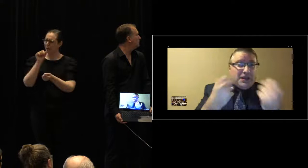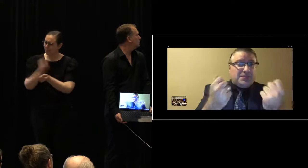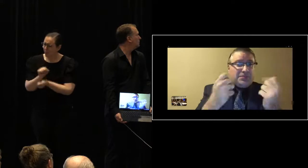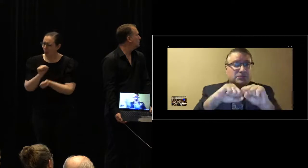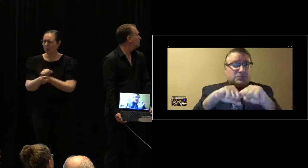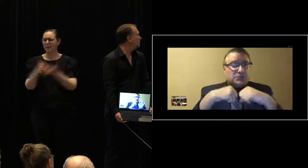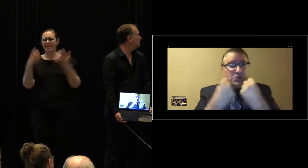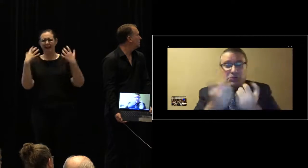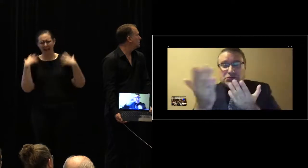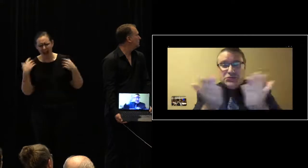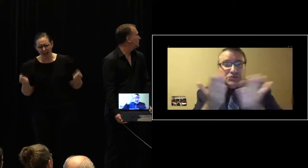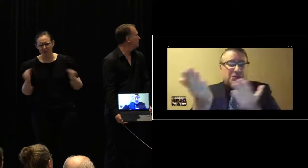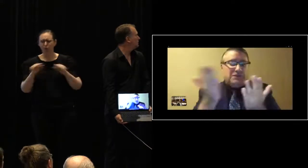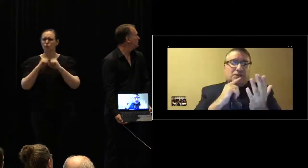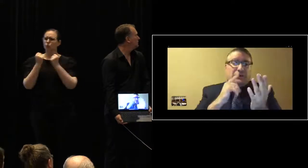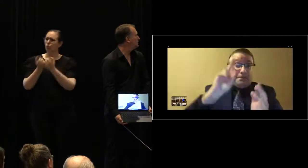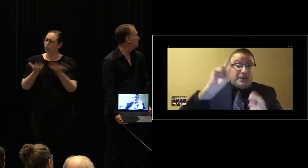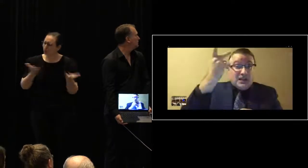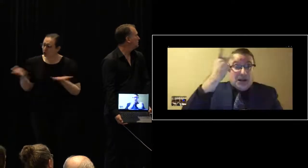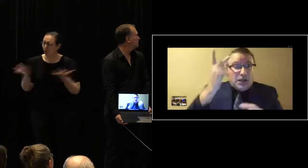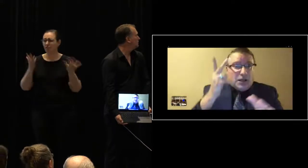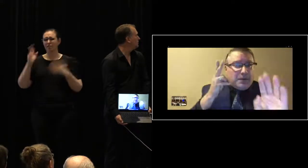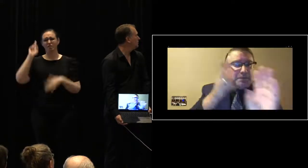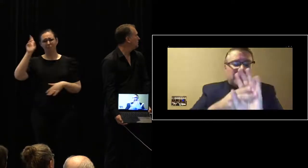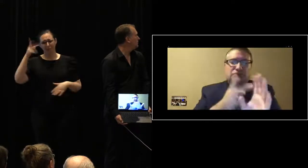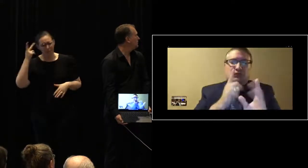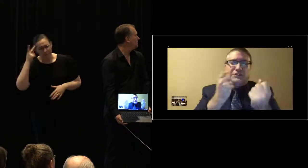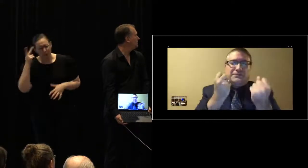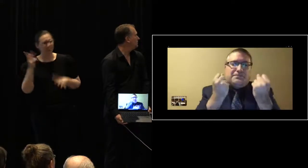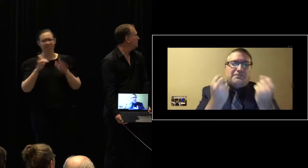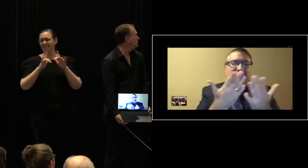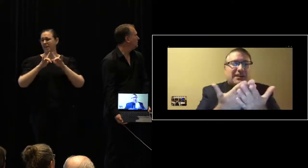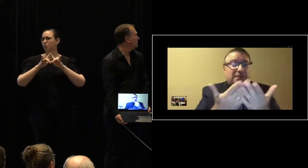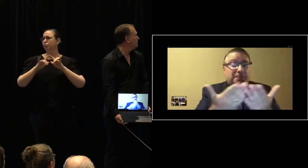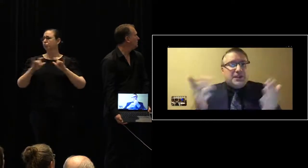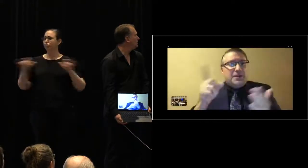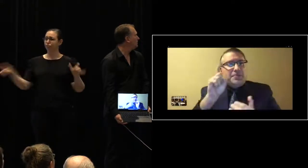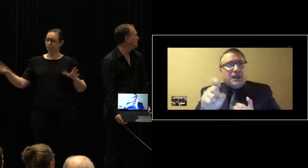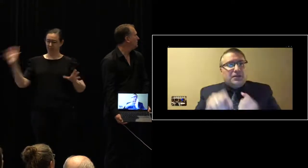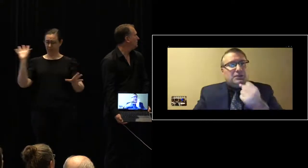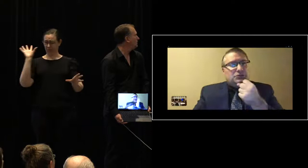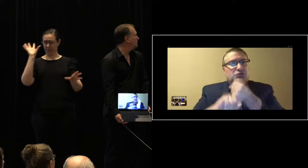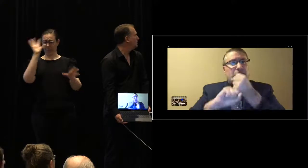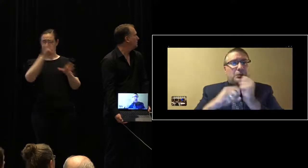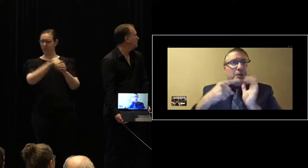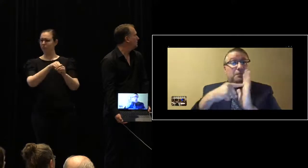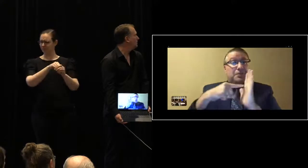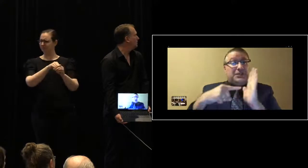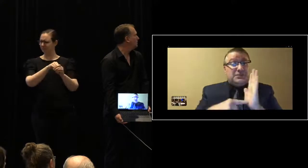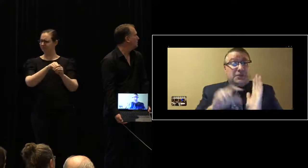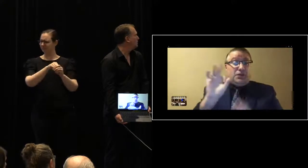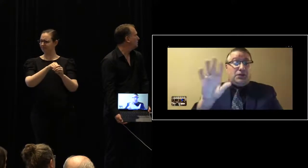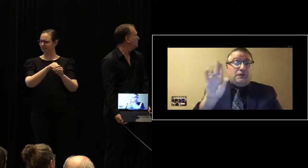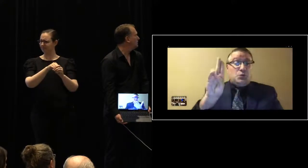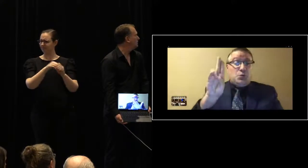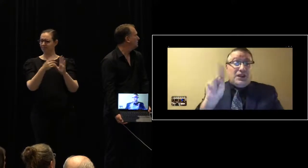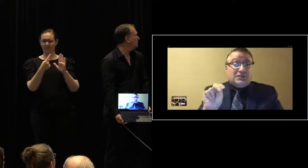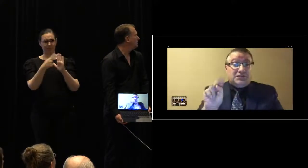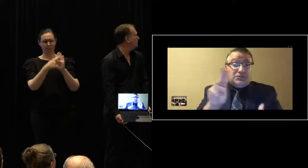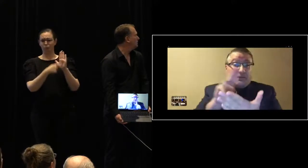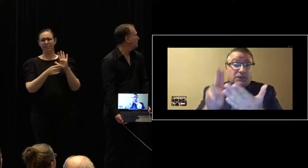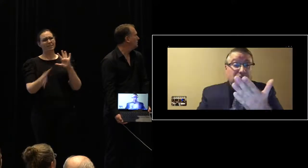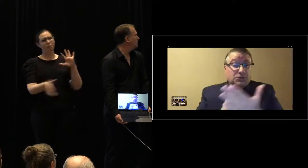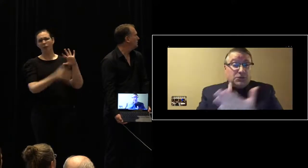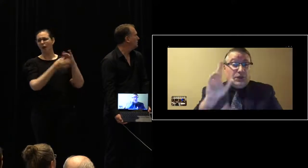deafened people to be a part of society and to access various services, to be a part of the political sphere, to